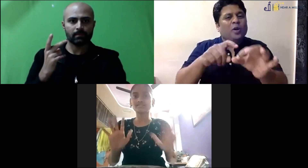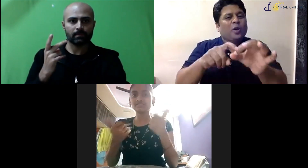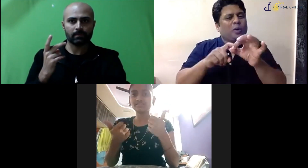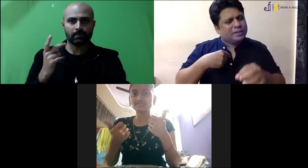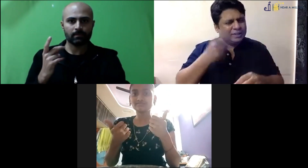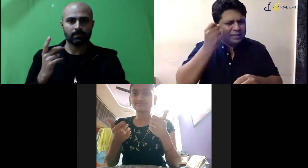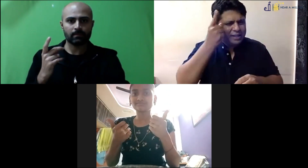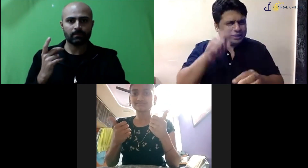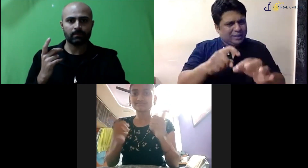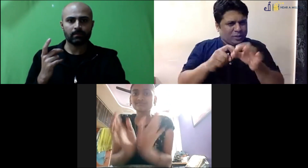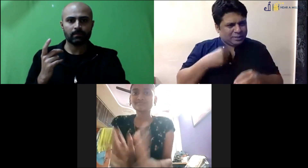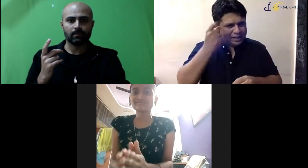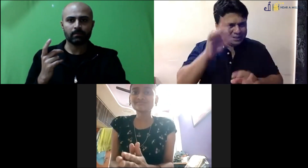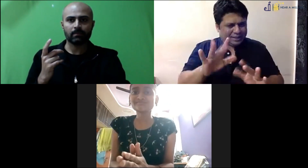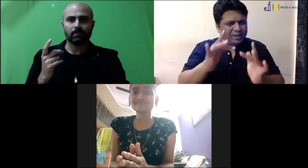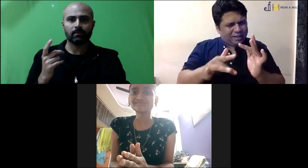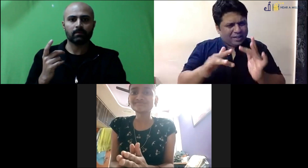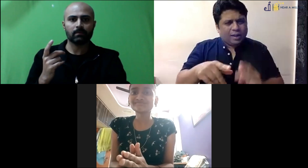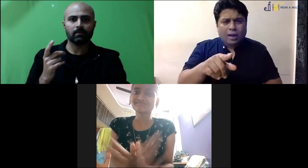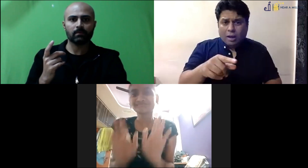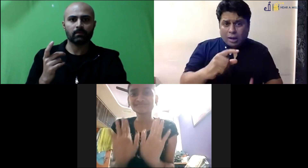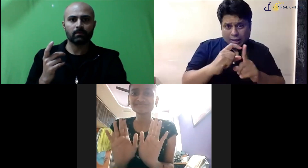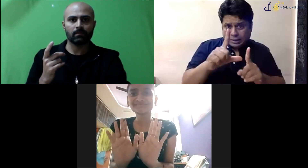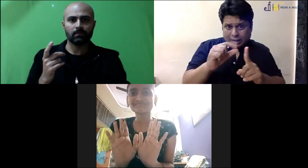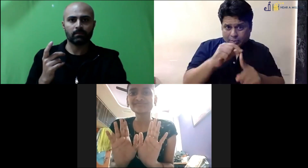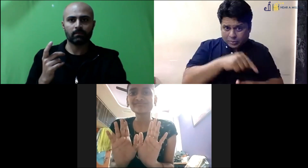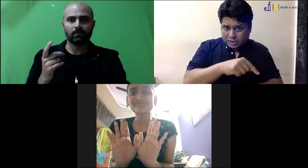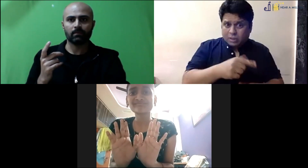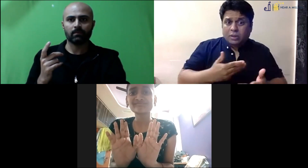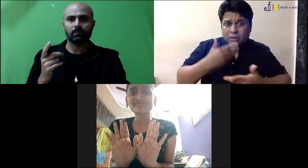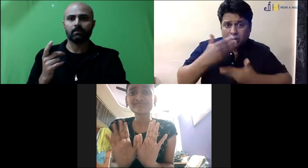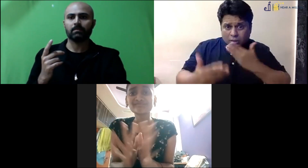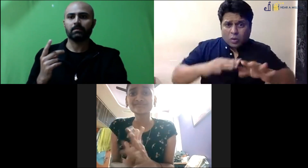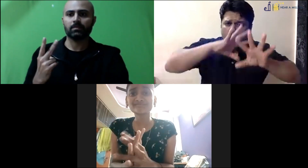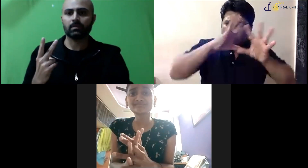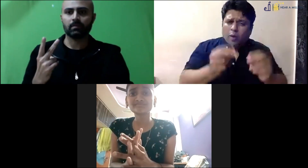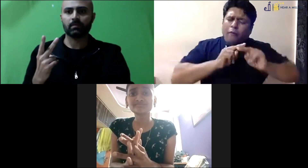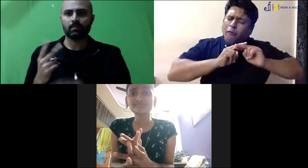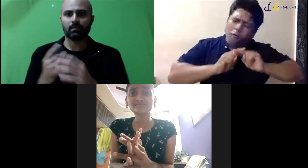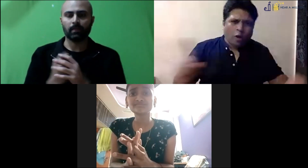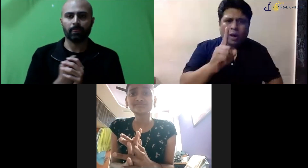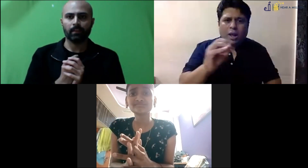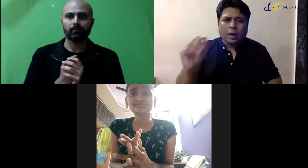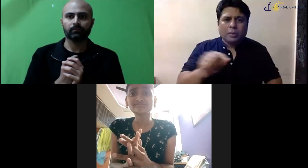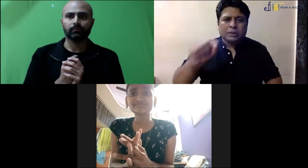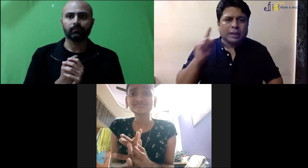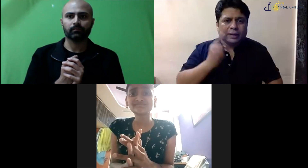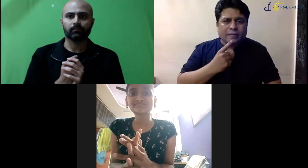Just 1 second. I understood your question, Sunil here. So with DLP,